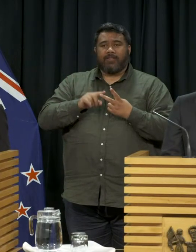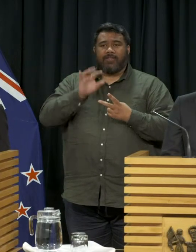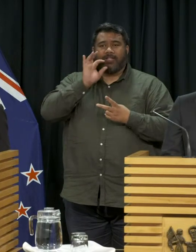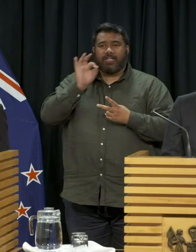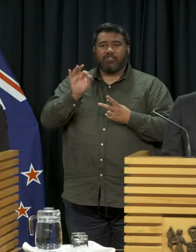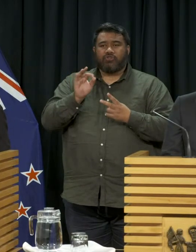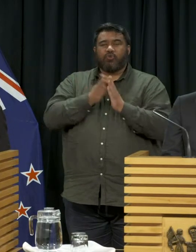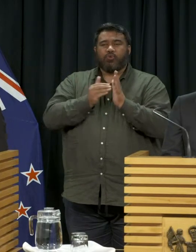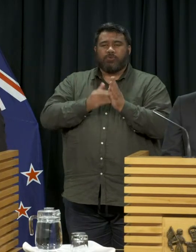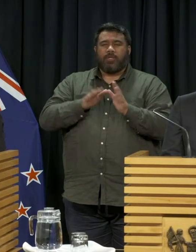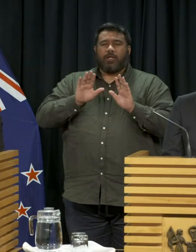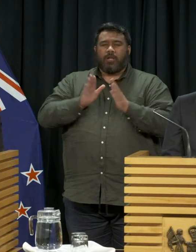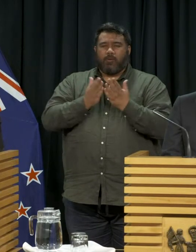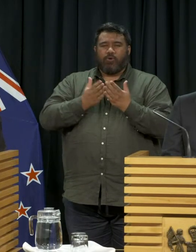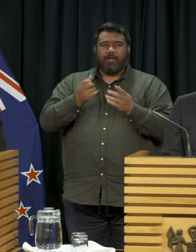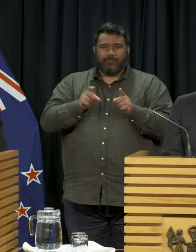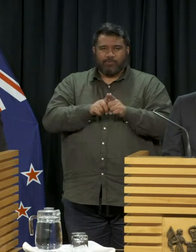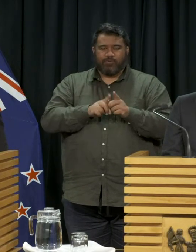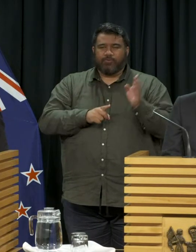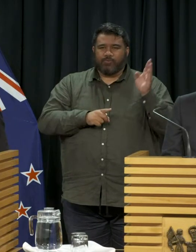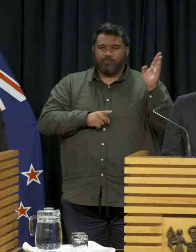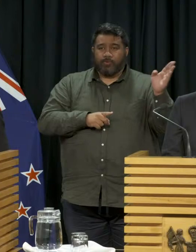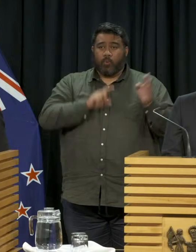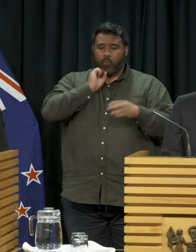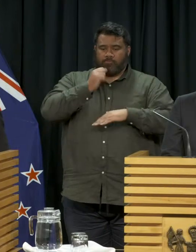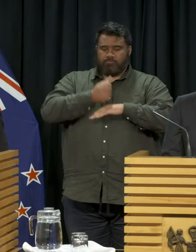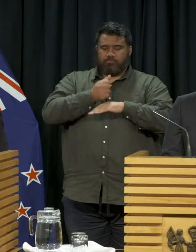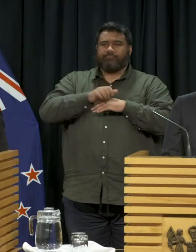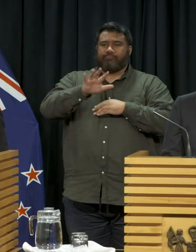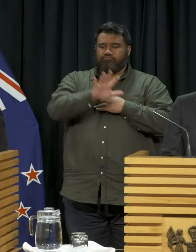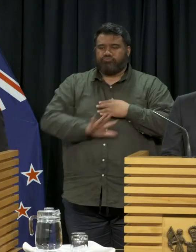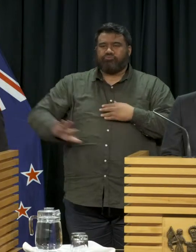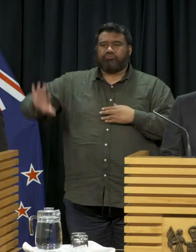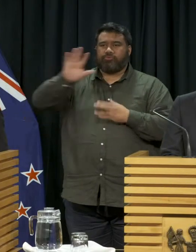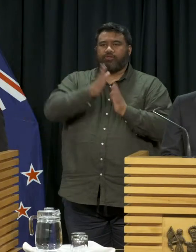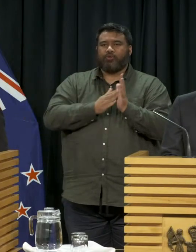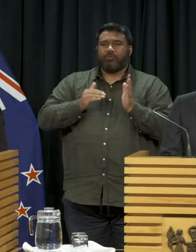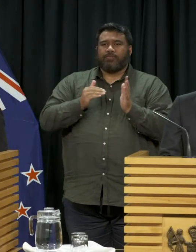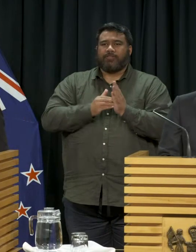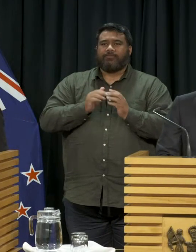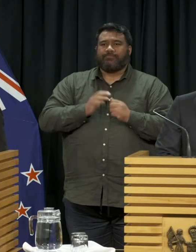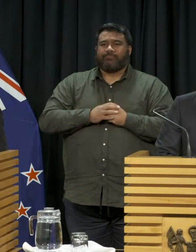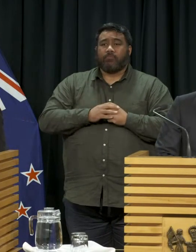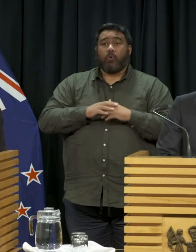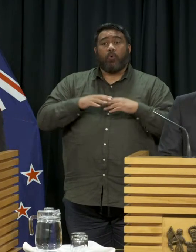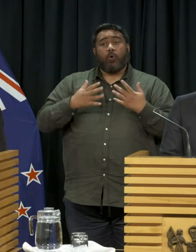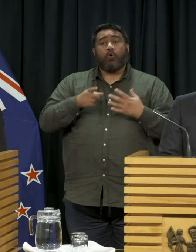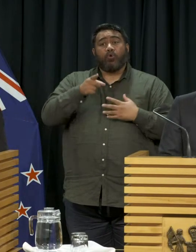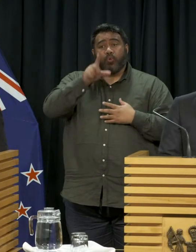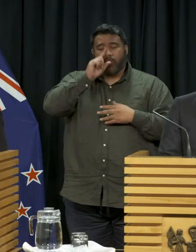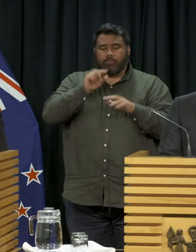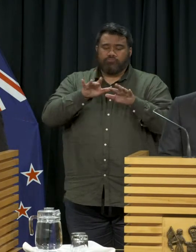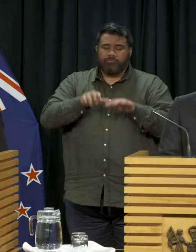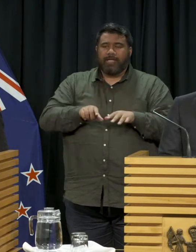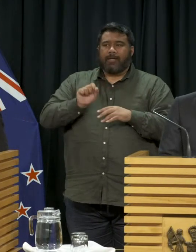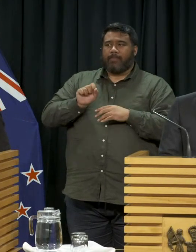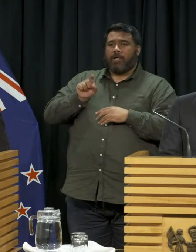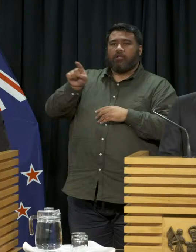on setting up books in other centres. People are also able to email messages to